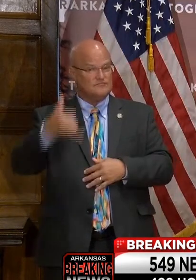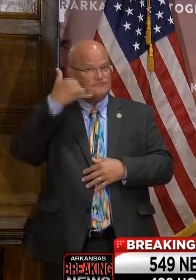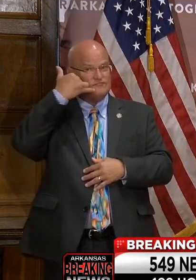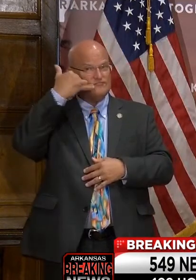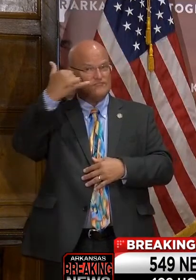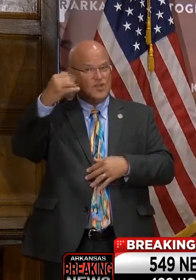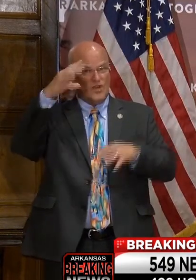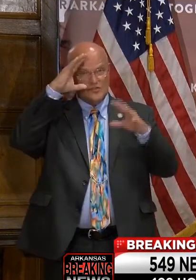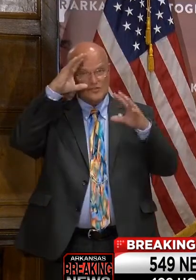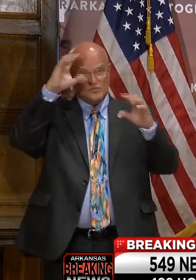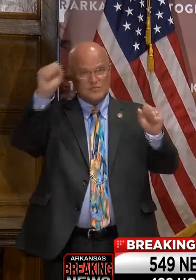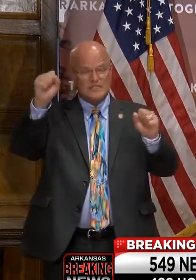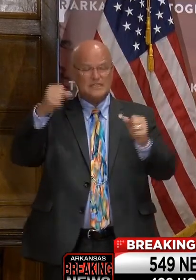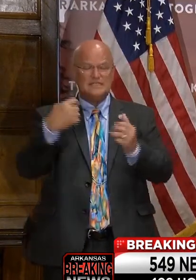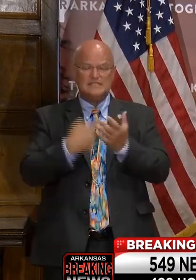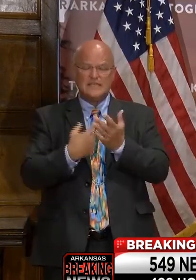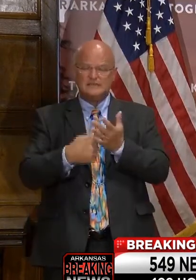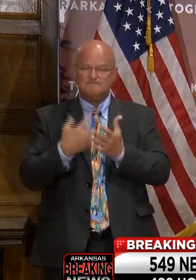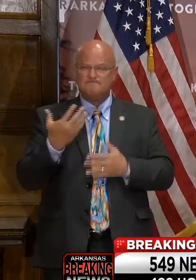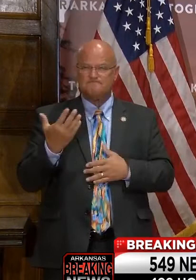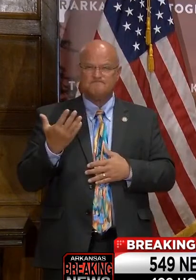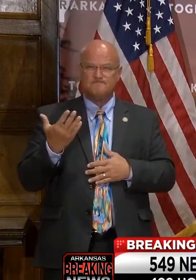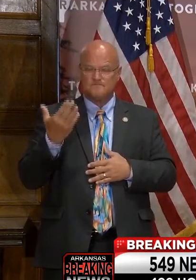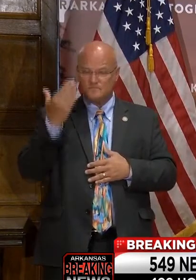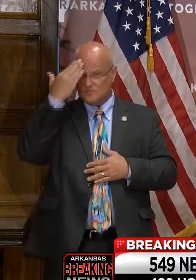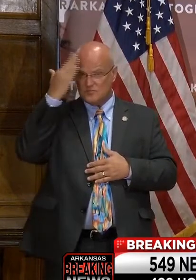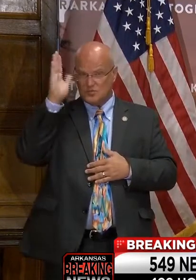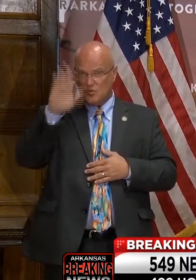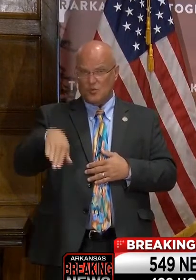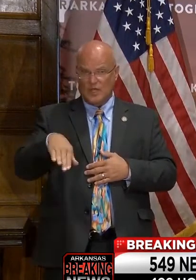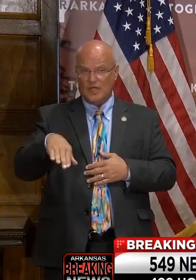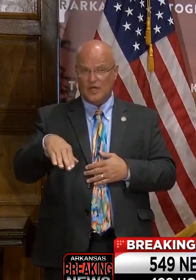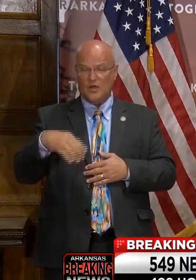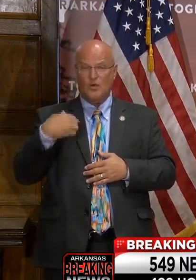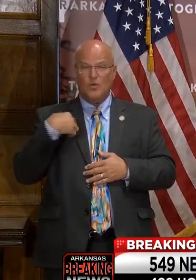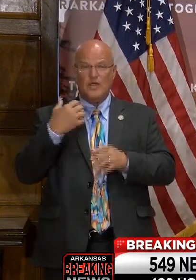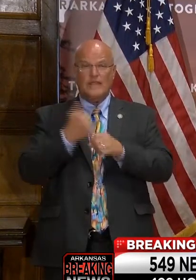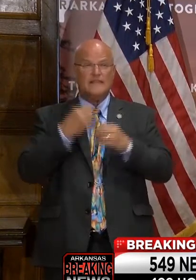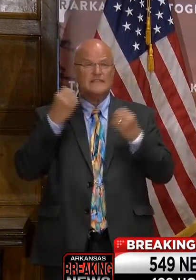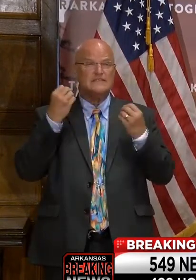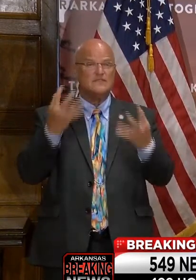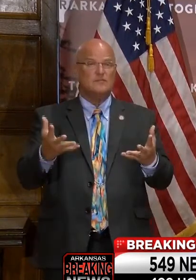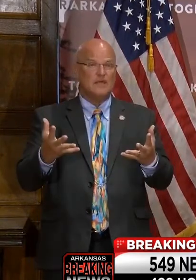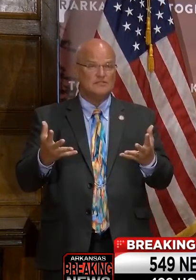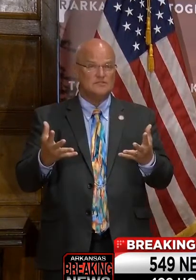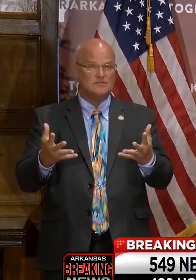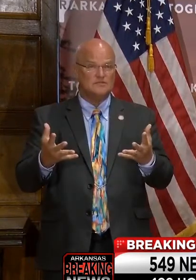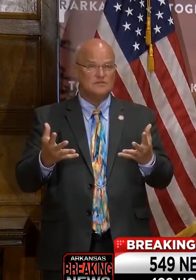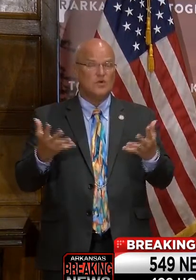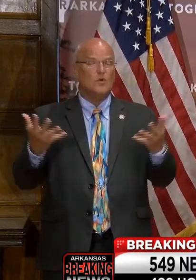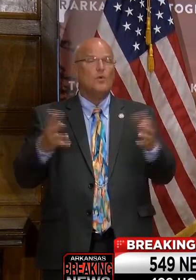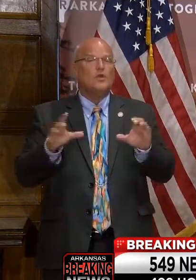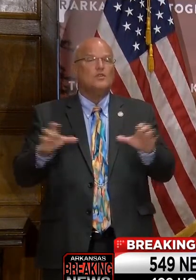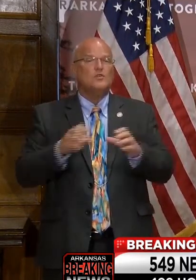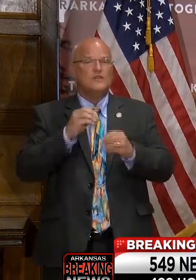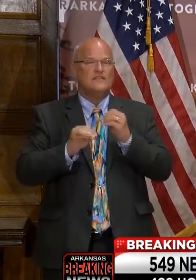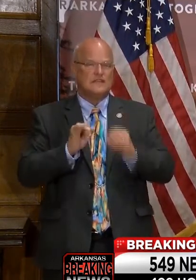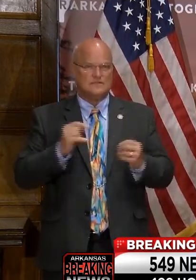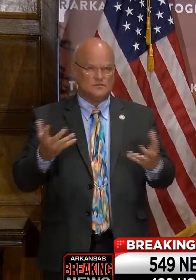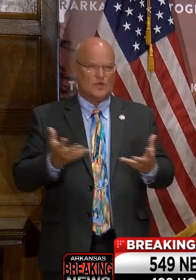to the superintendent and say, Superintendent, are you aware we're getting this information? What are you doing to